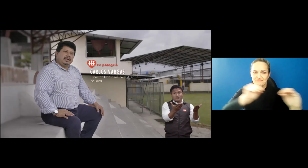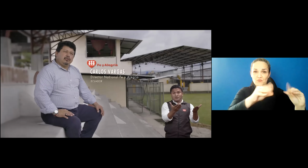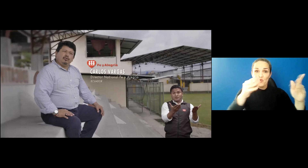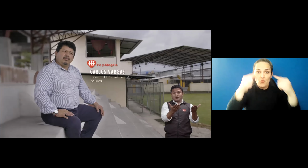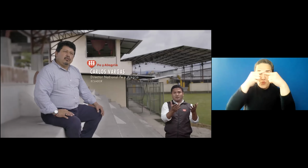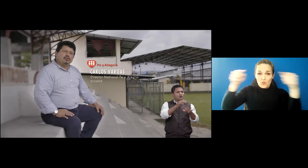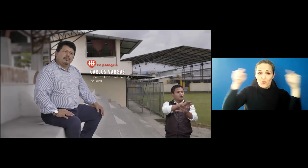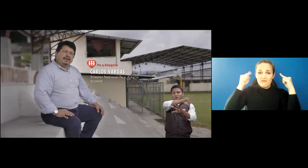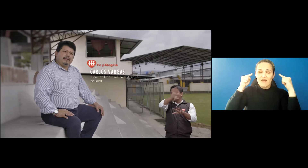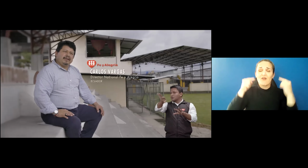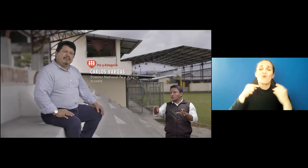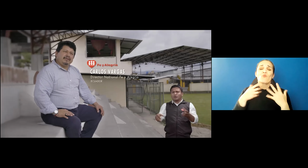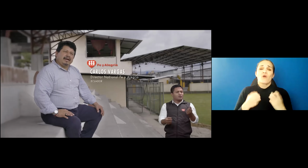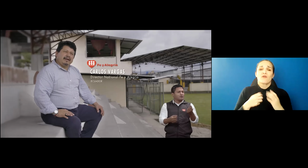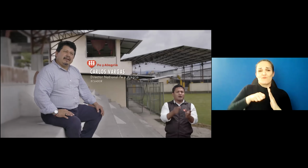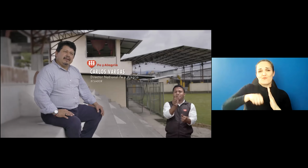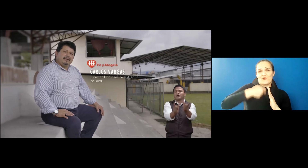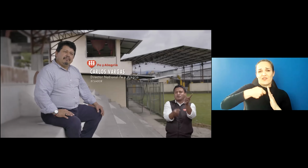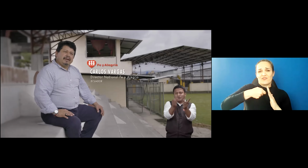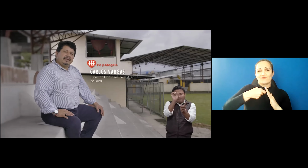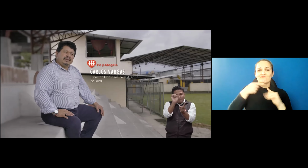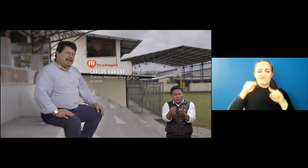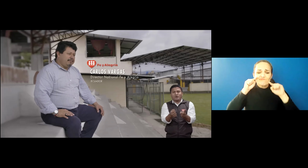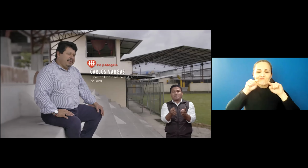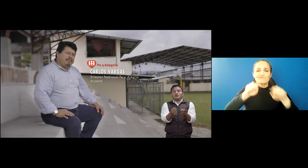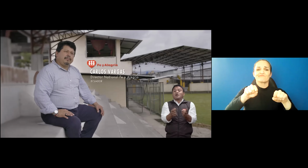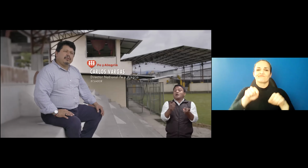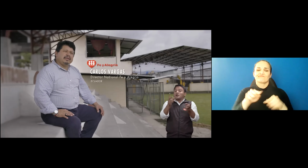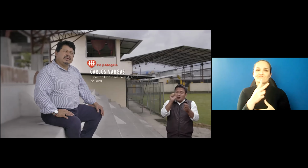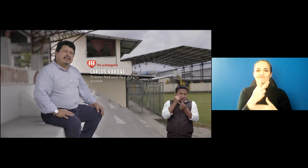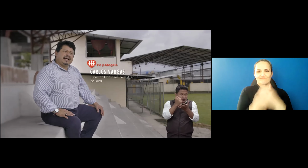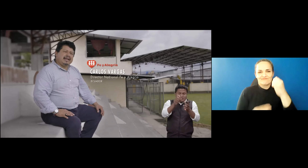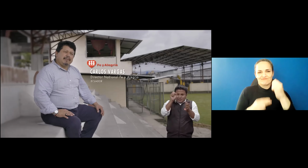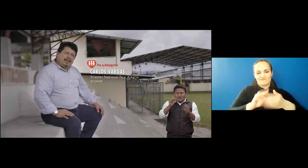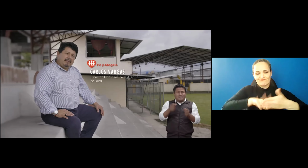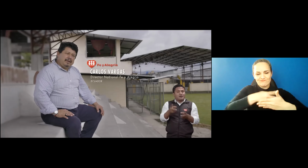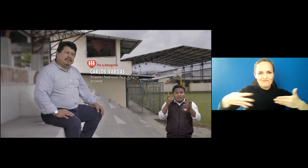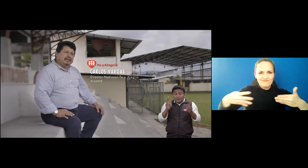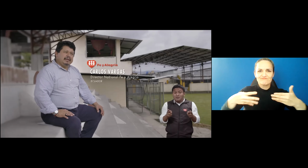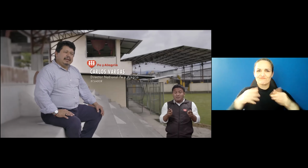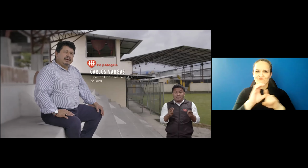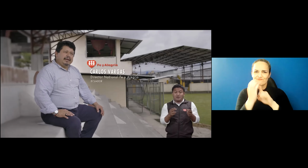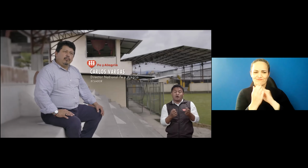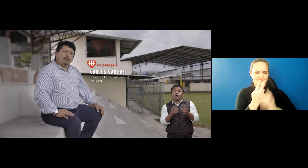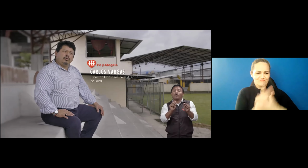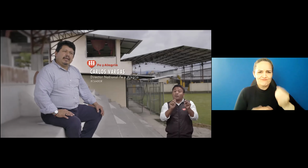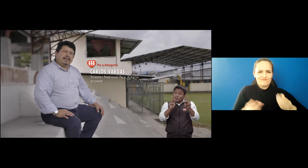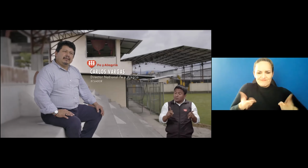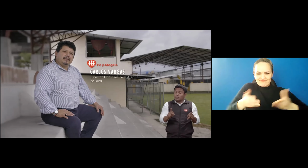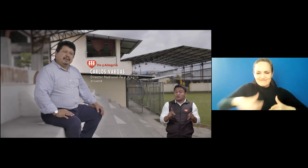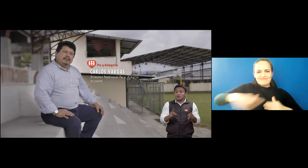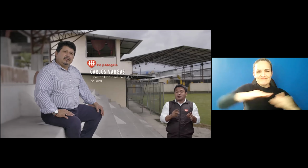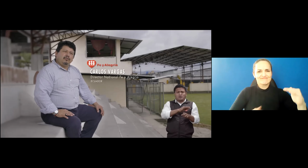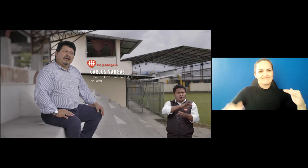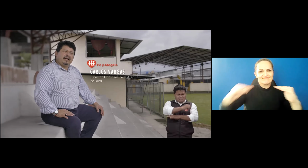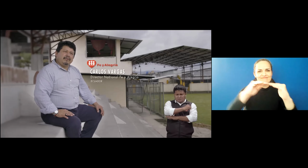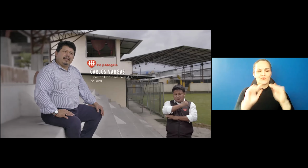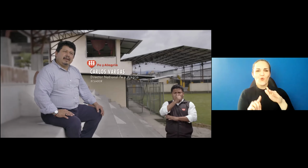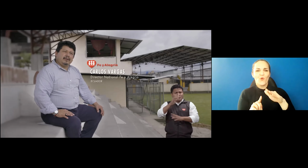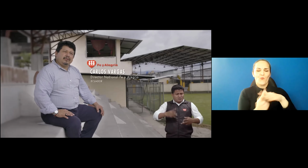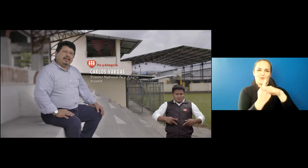a project that is great like this one, and that everybody can benefit from it, so that everybody can have the same potential and the